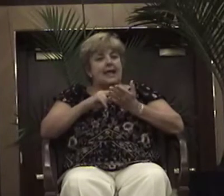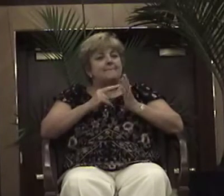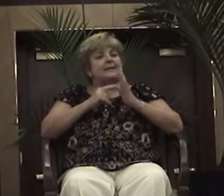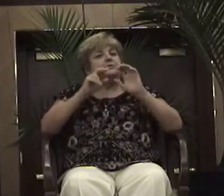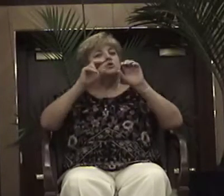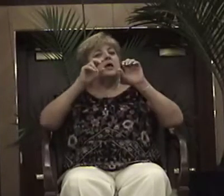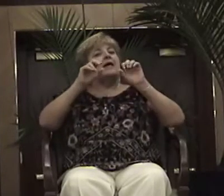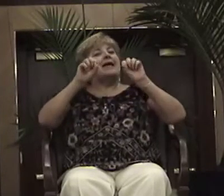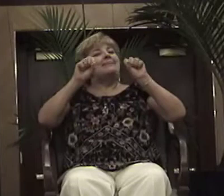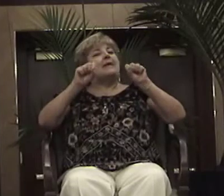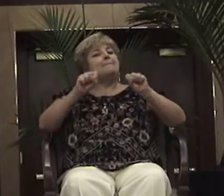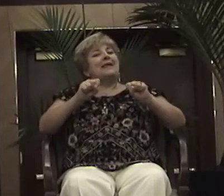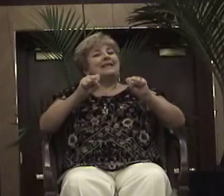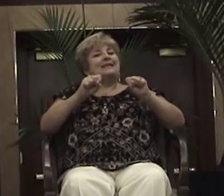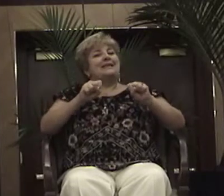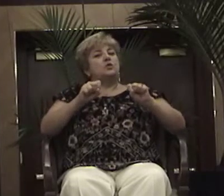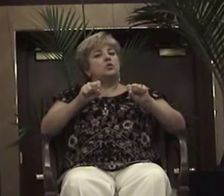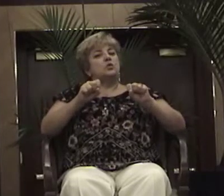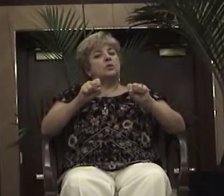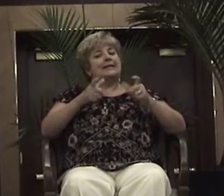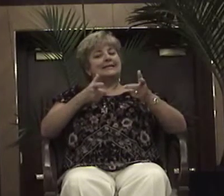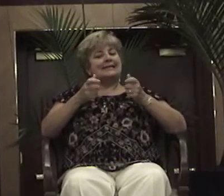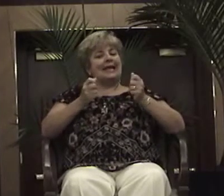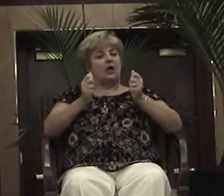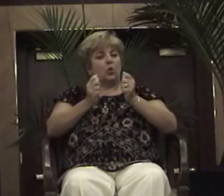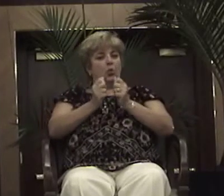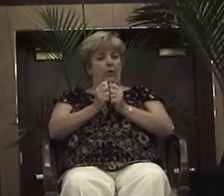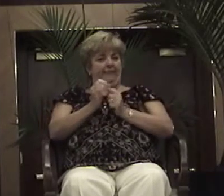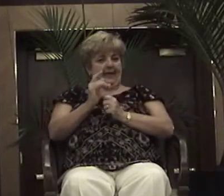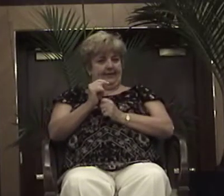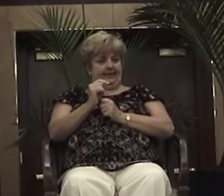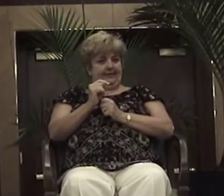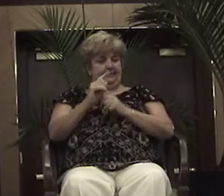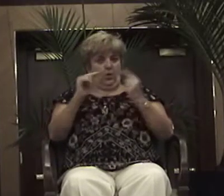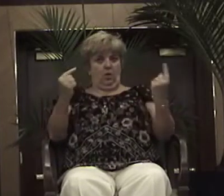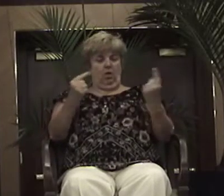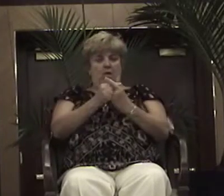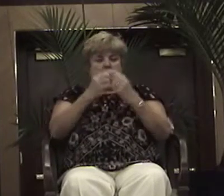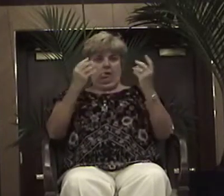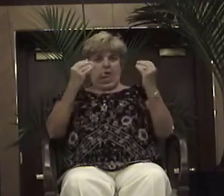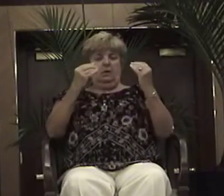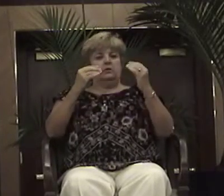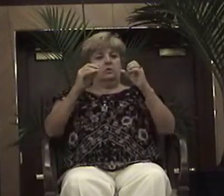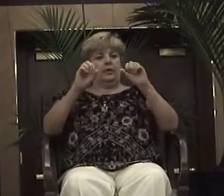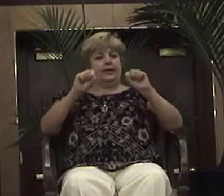And so I think sometimes we get so serene, we just doze off. You